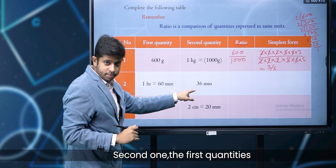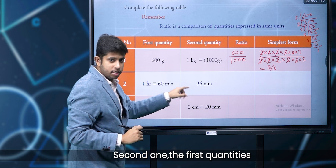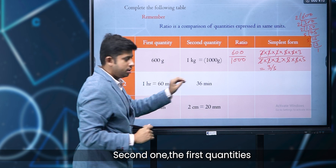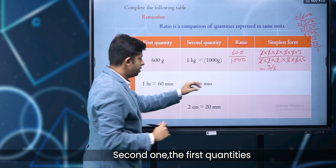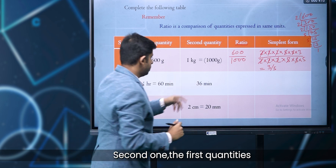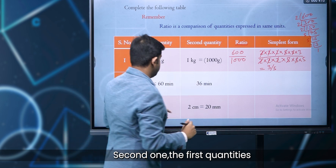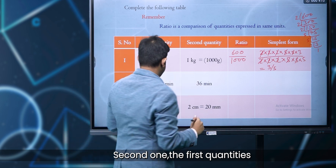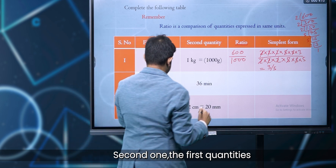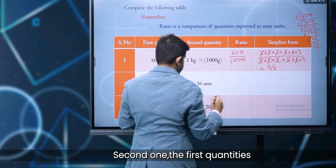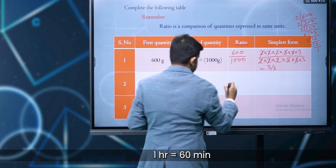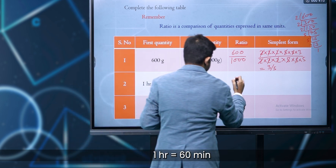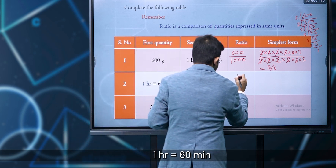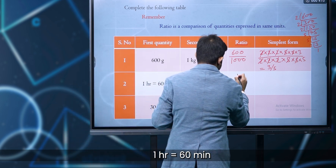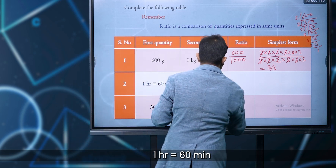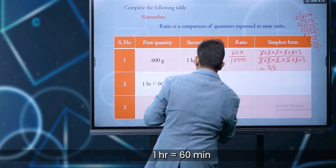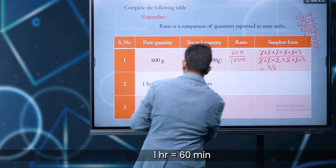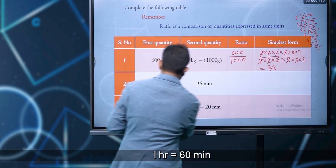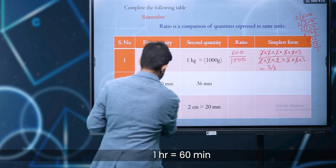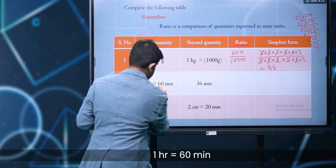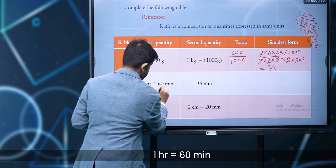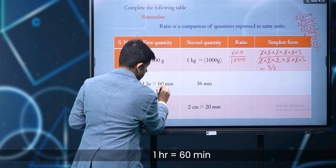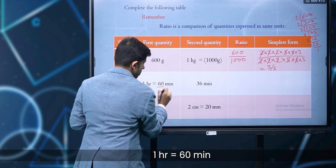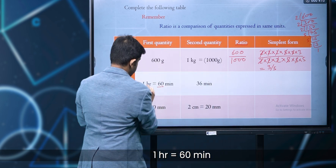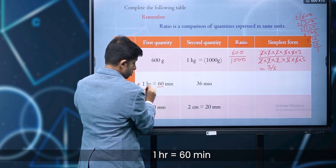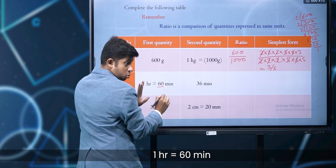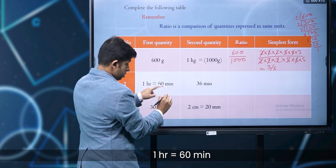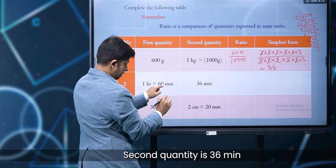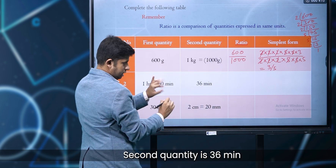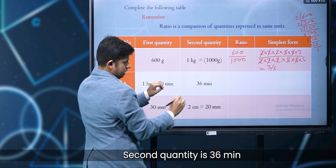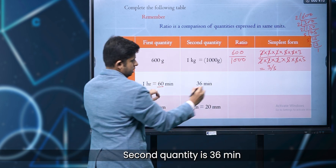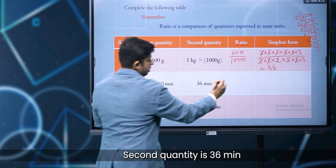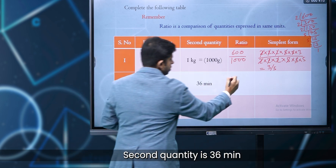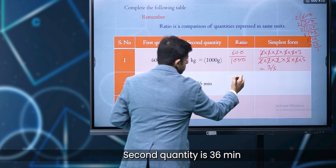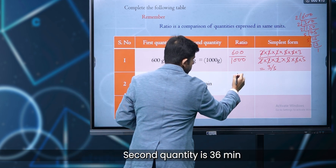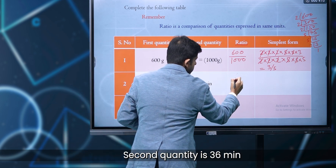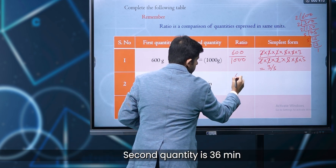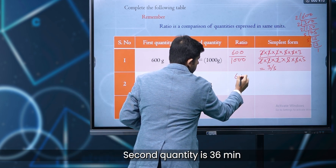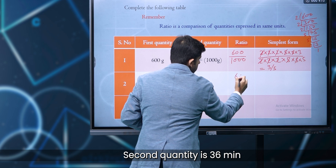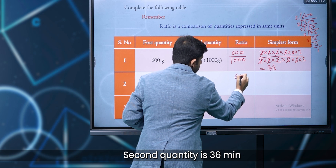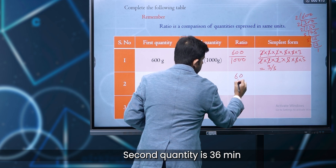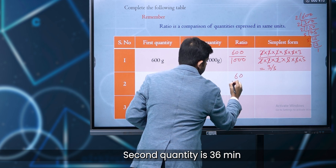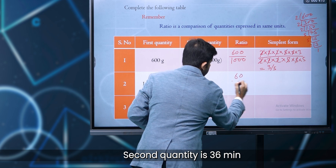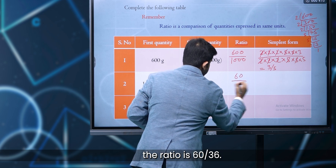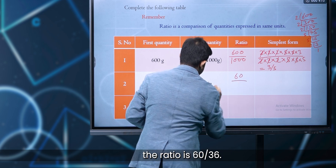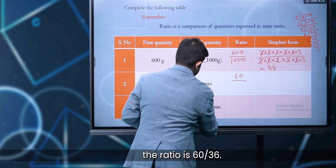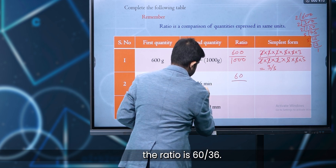Second one, the first quantity is 1 hour is equal to 60 minutes. Second quantity is 36 minutes. The ratio